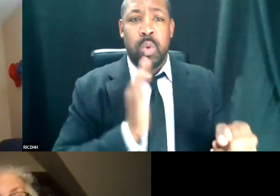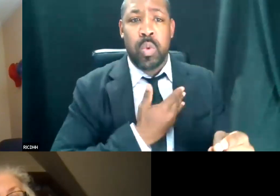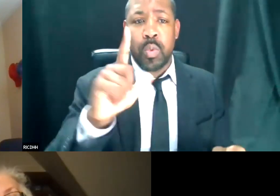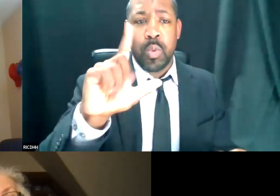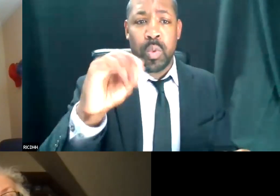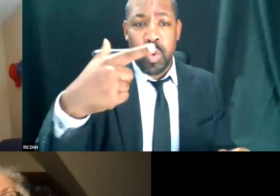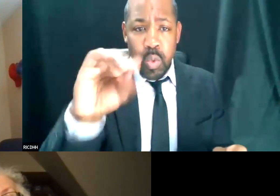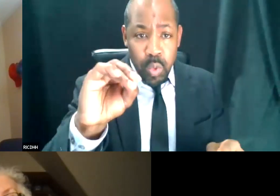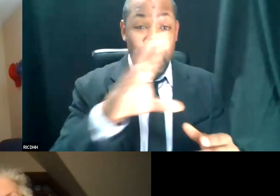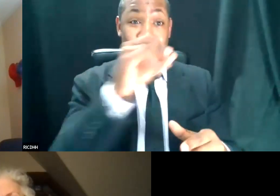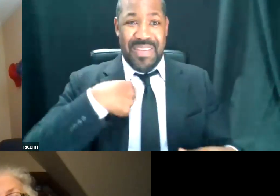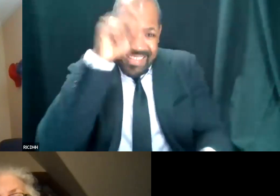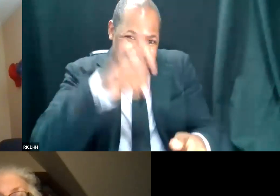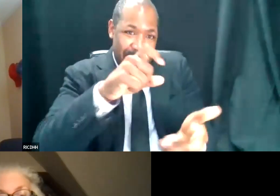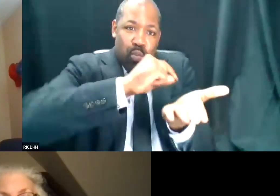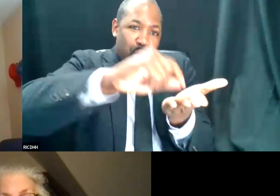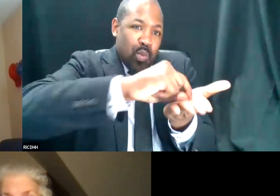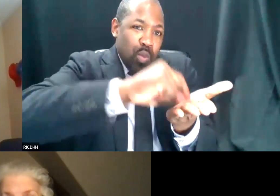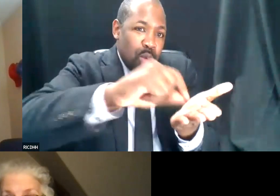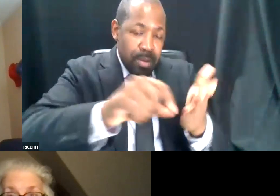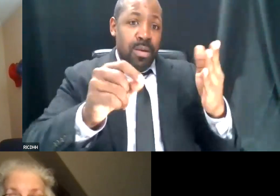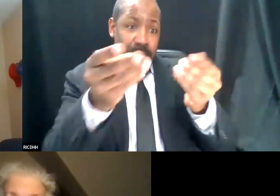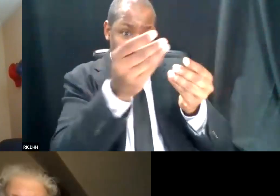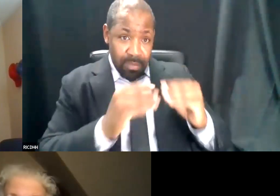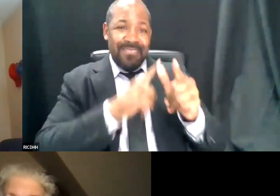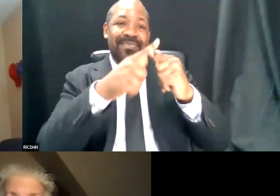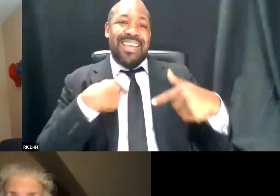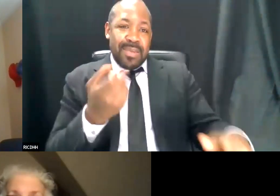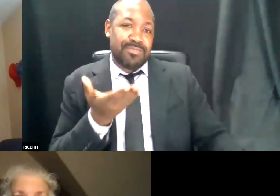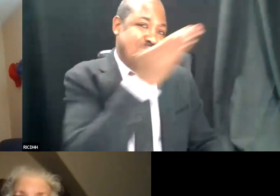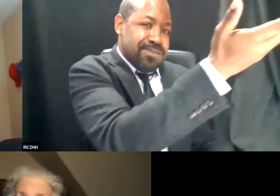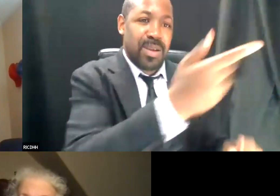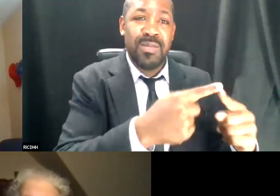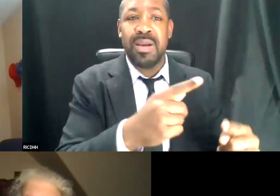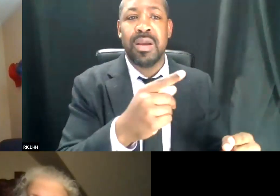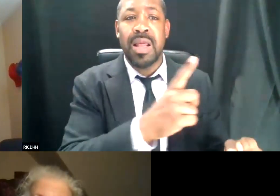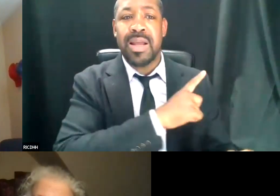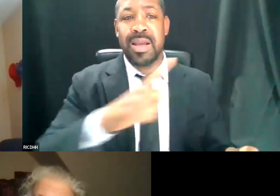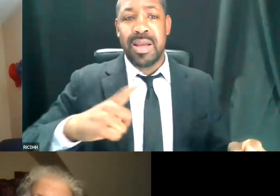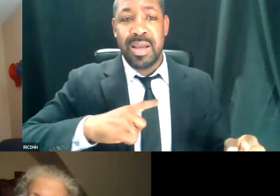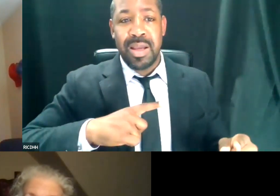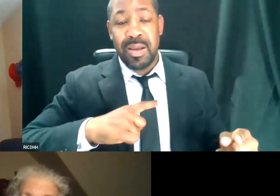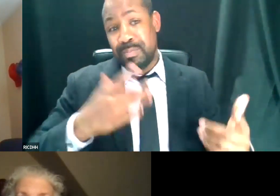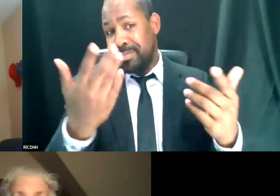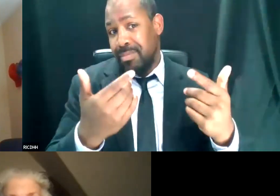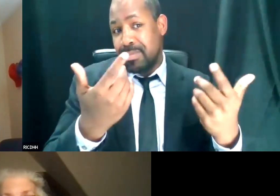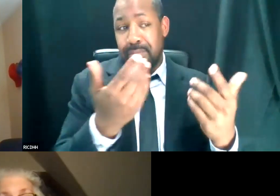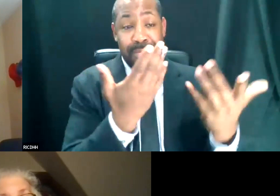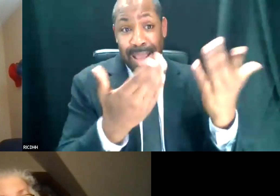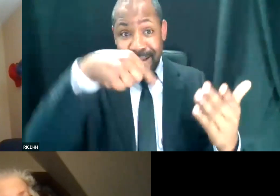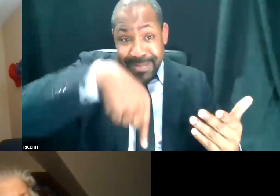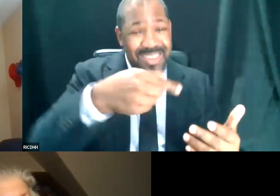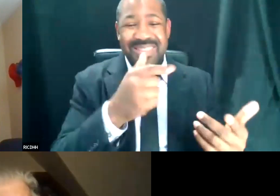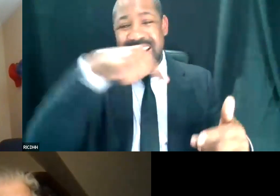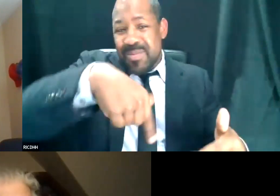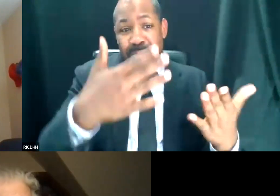We're going to need to work on our logo, on all of our website information, everything, and it has